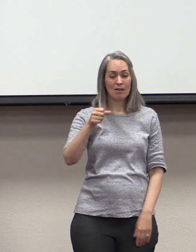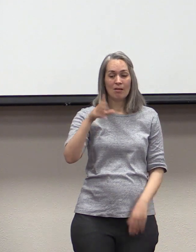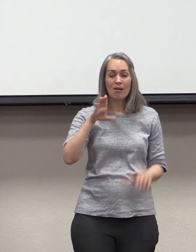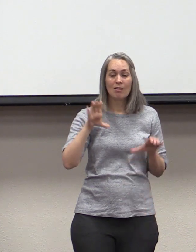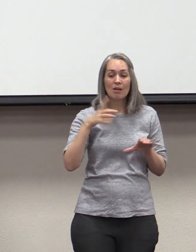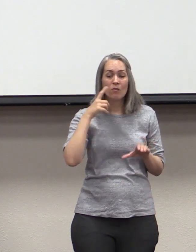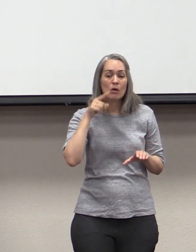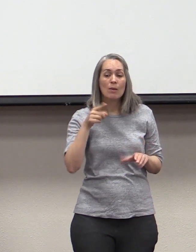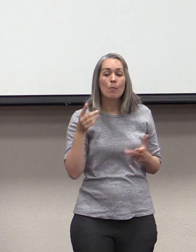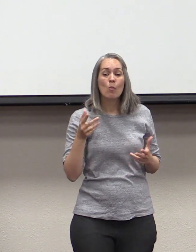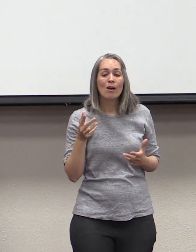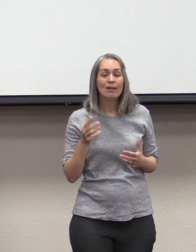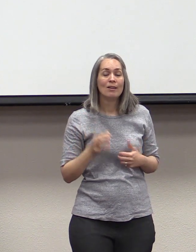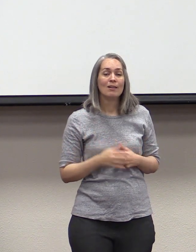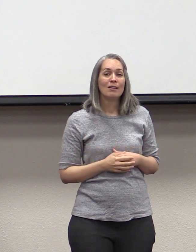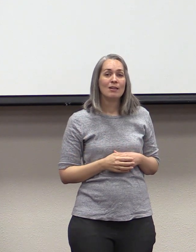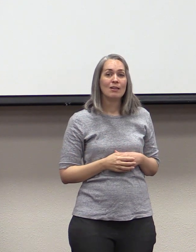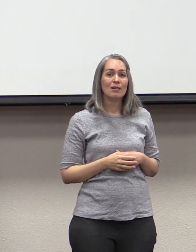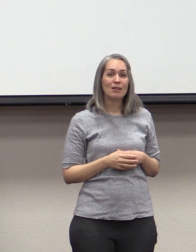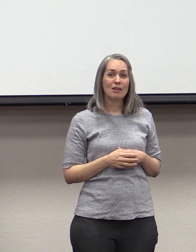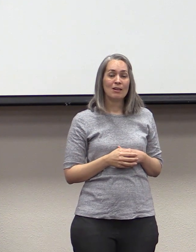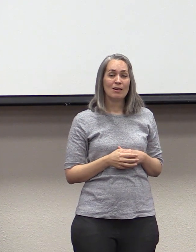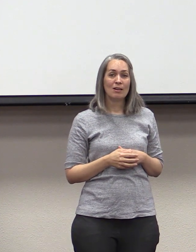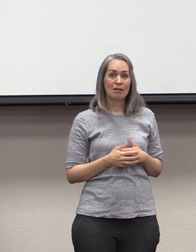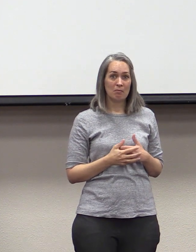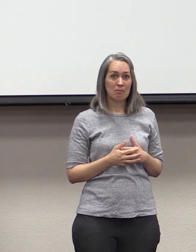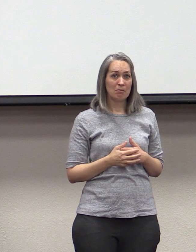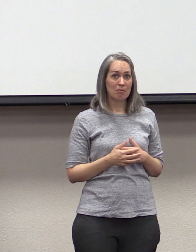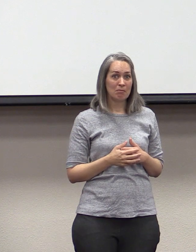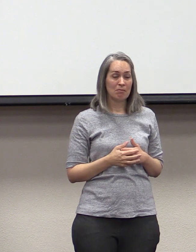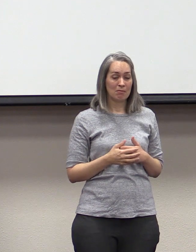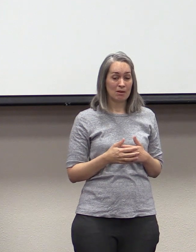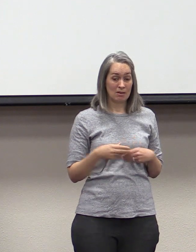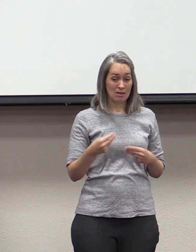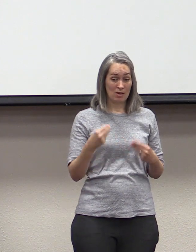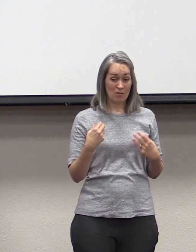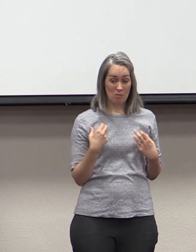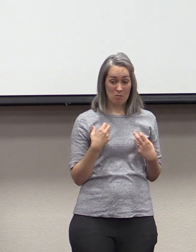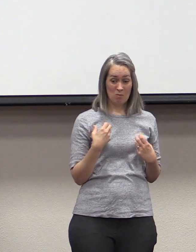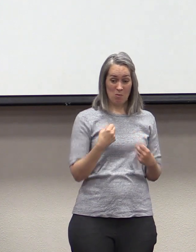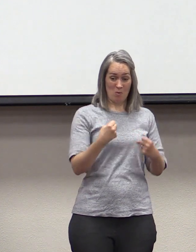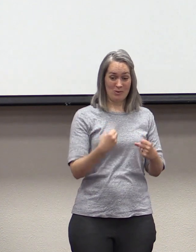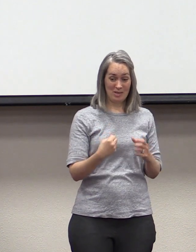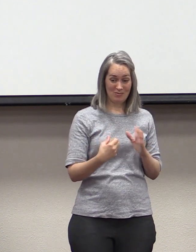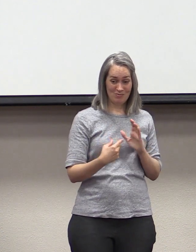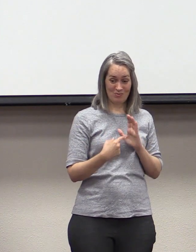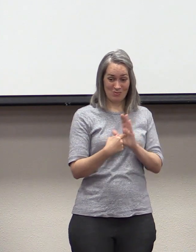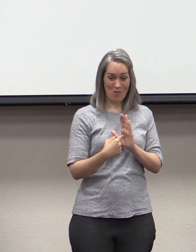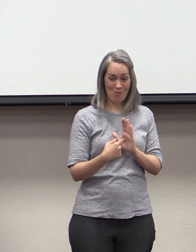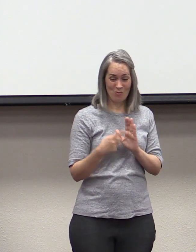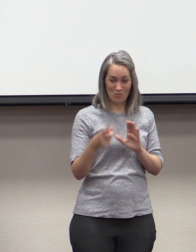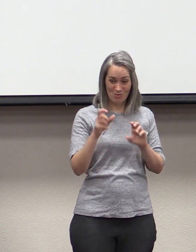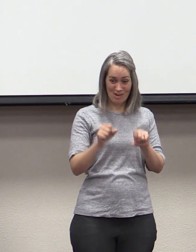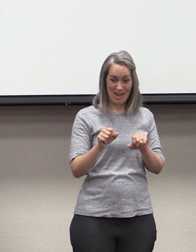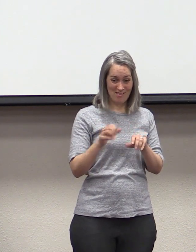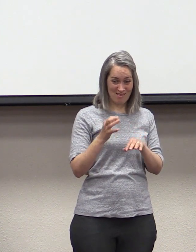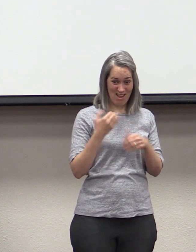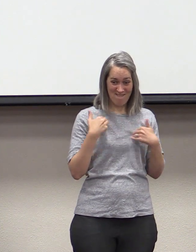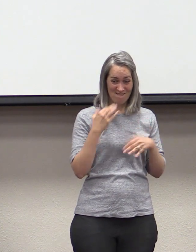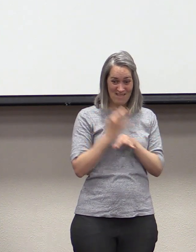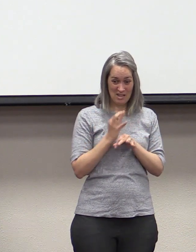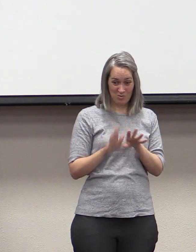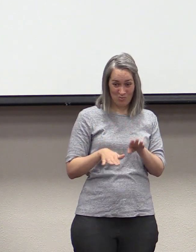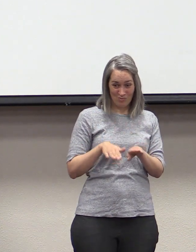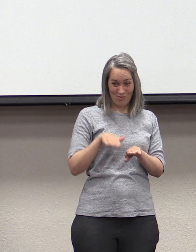for Thomas? Well, did he embolden him by showing him that he could step out in faith?